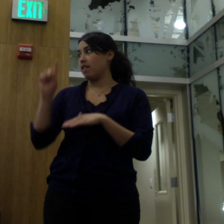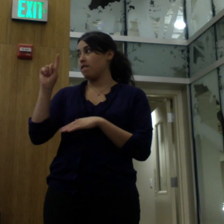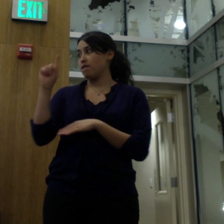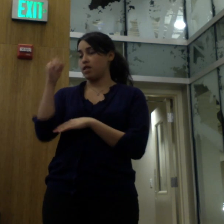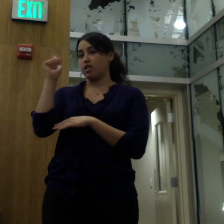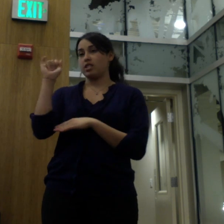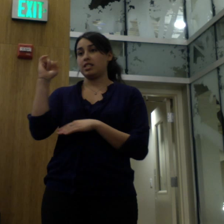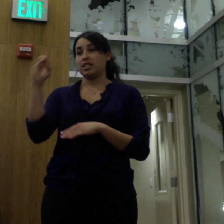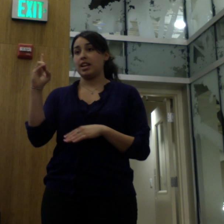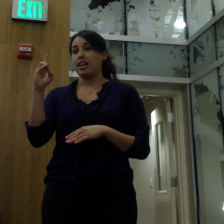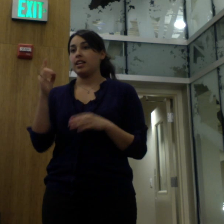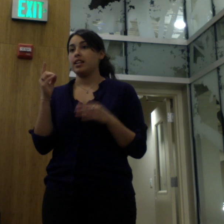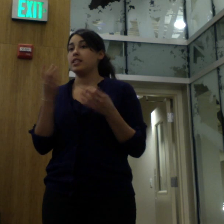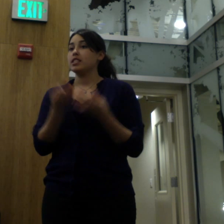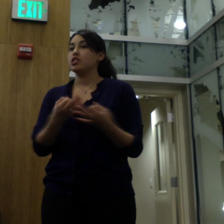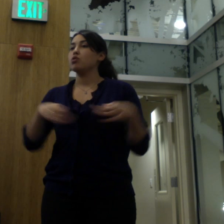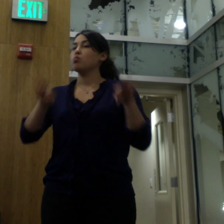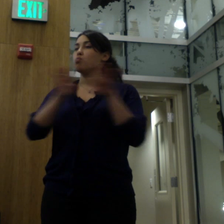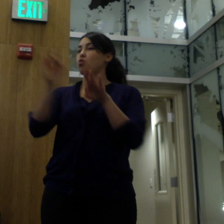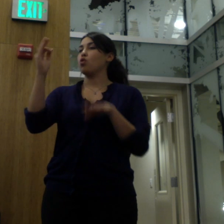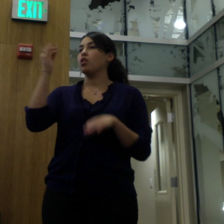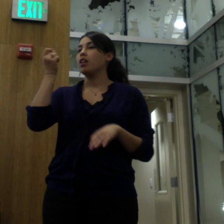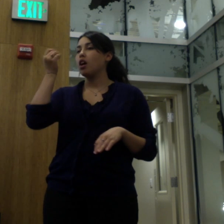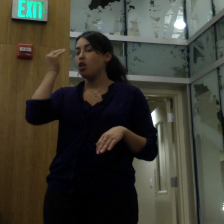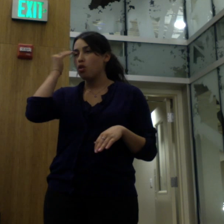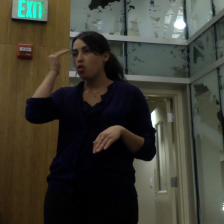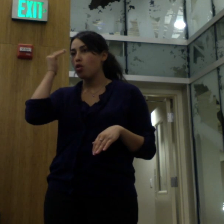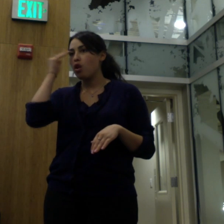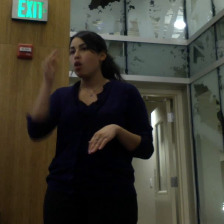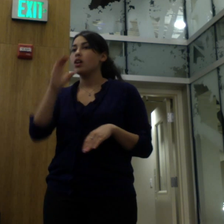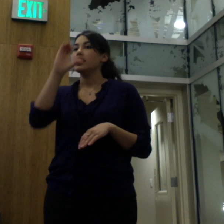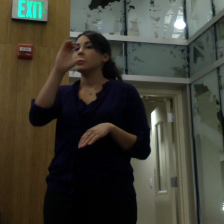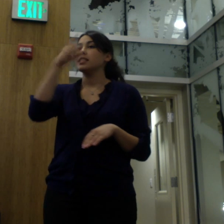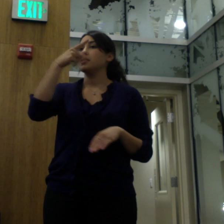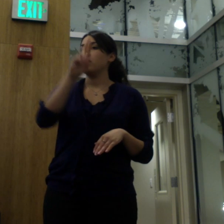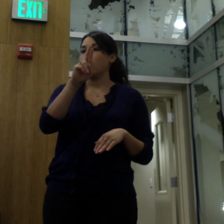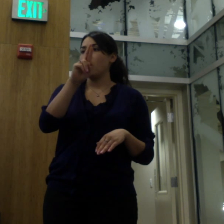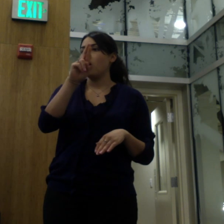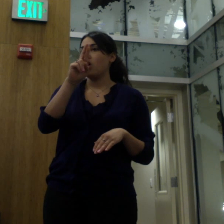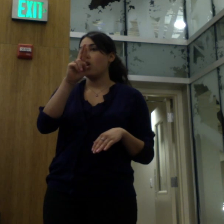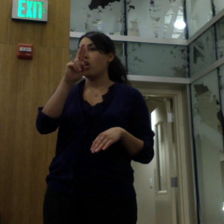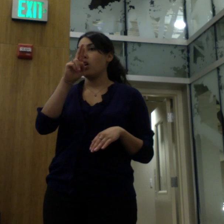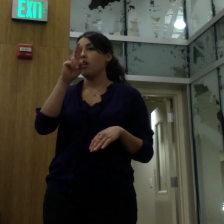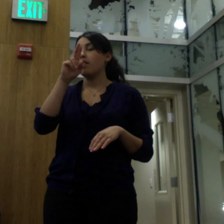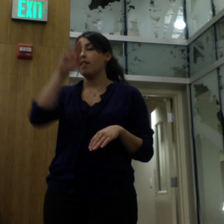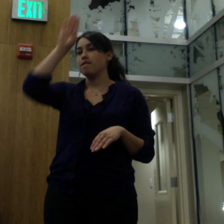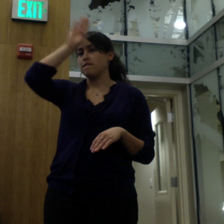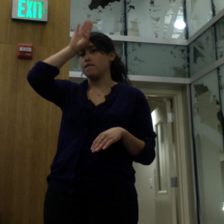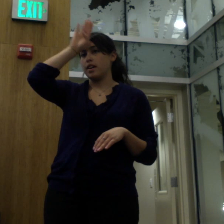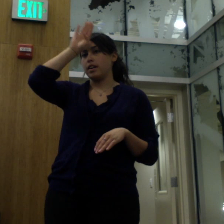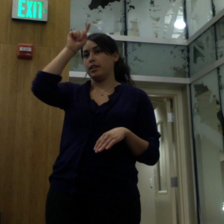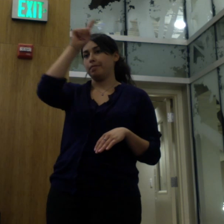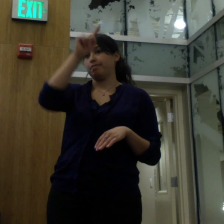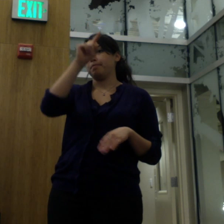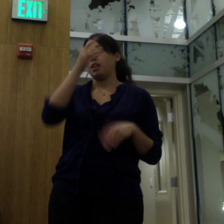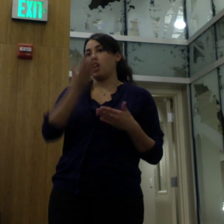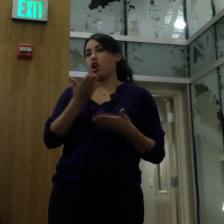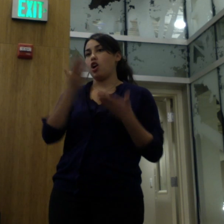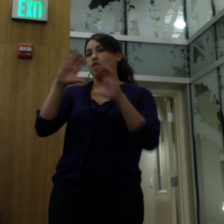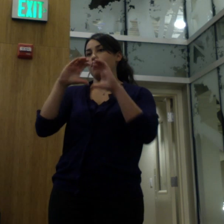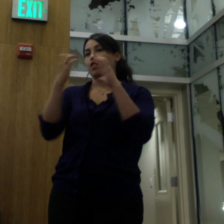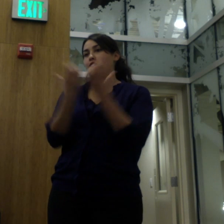have in your tool belt. CPR, the fire departments put on a really good CPR class, either through Travis